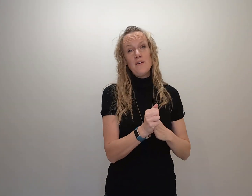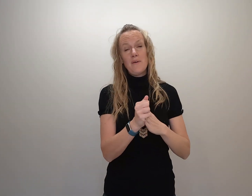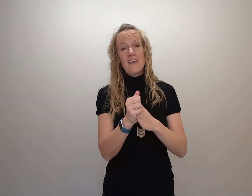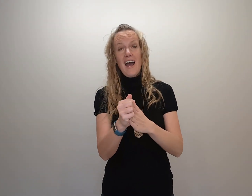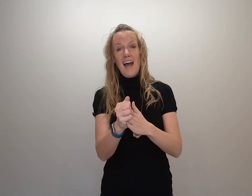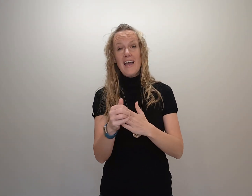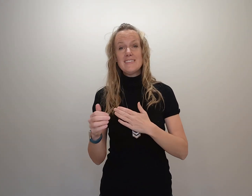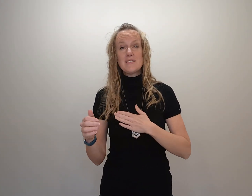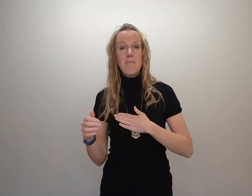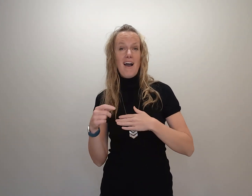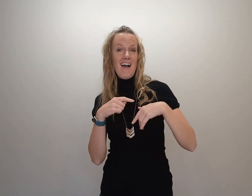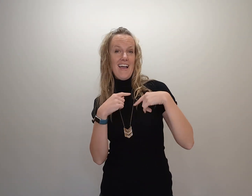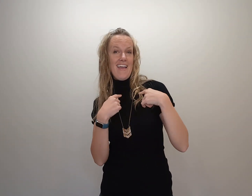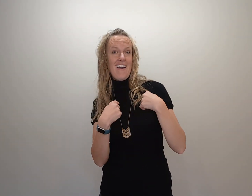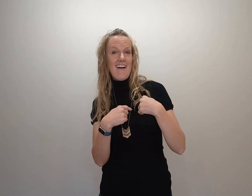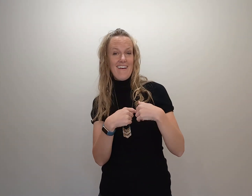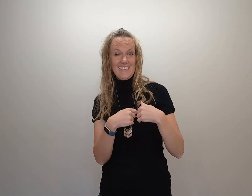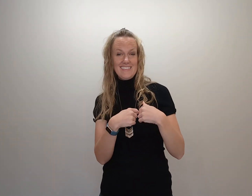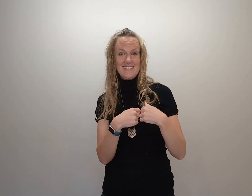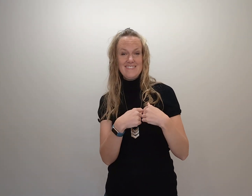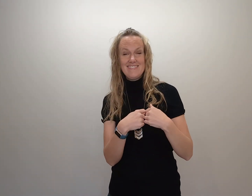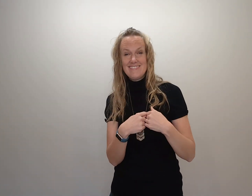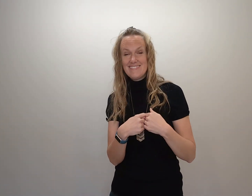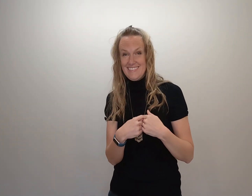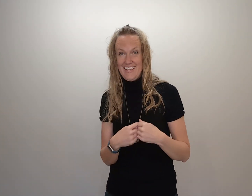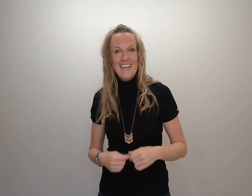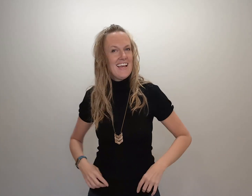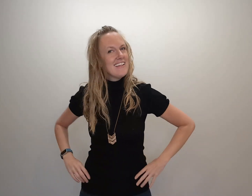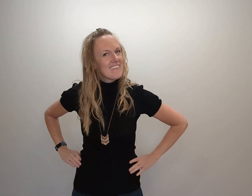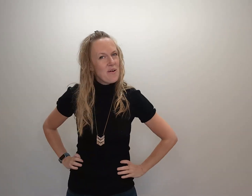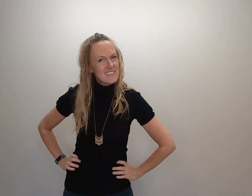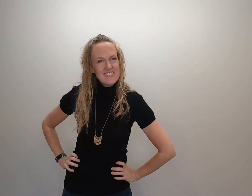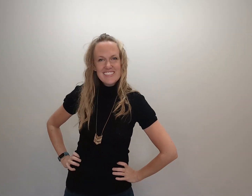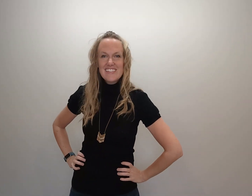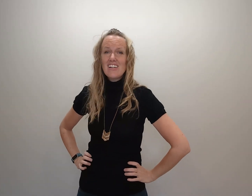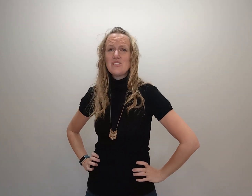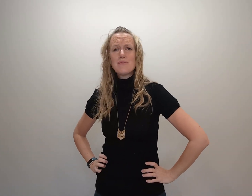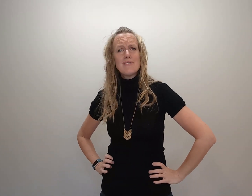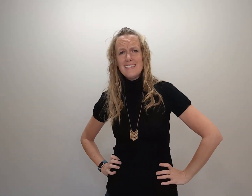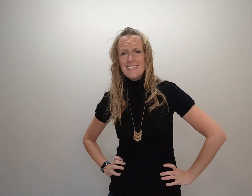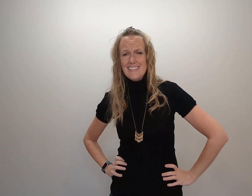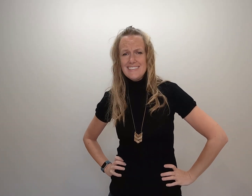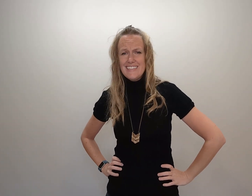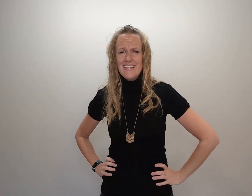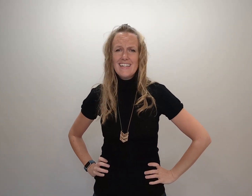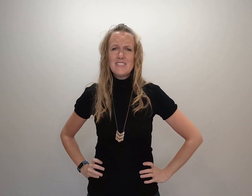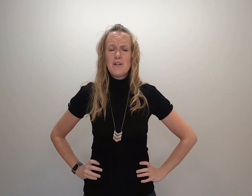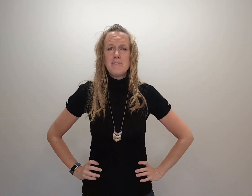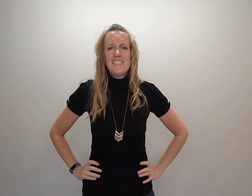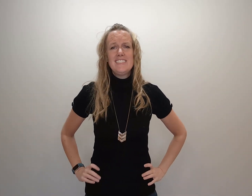who guides my heart. And now the chorus for this song is really easy, lots of